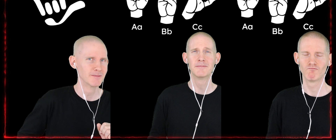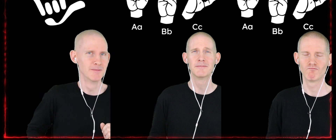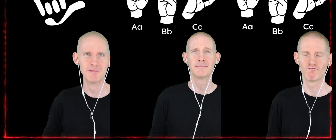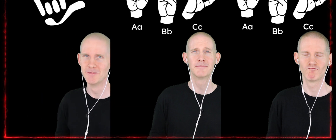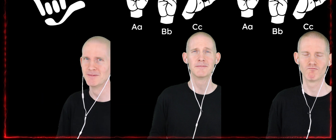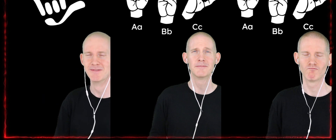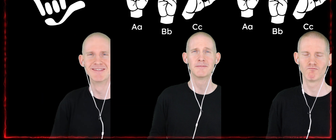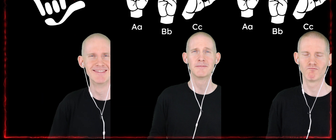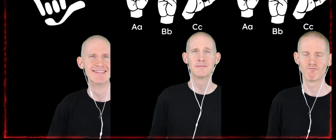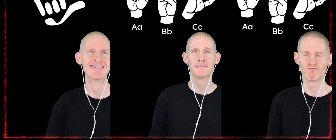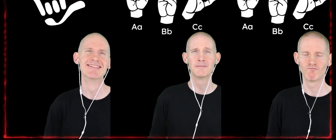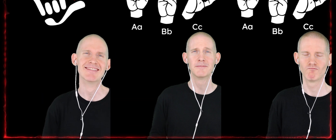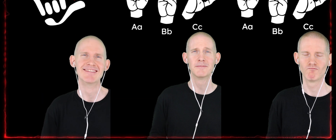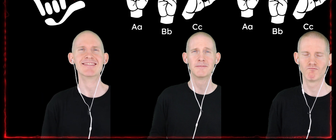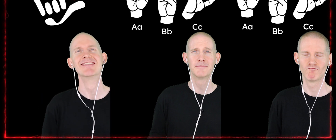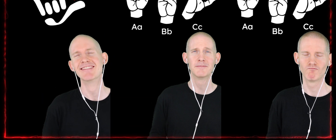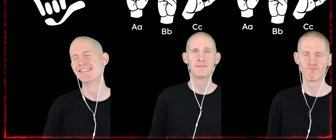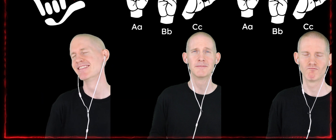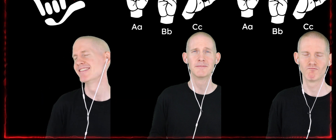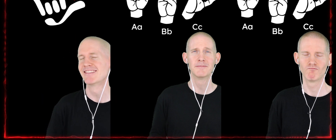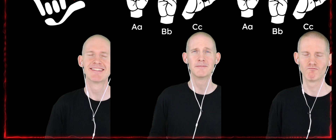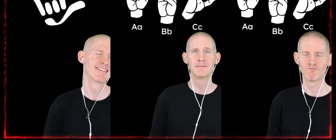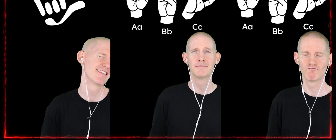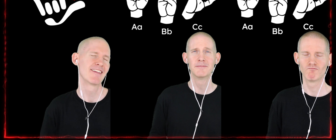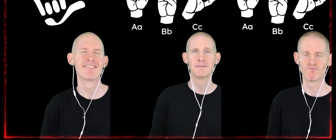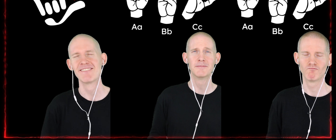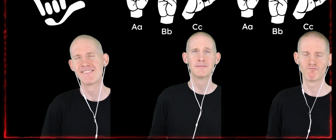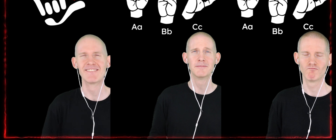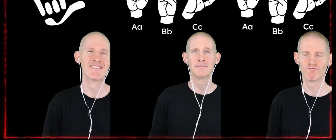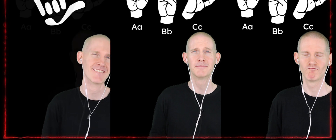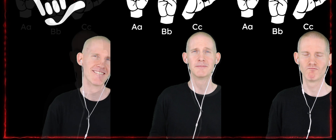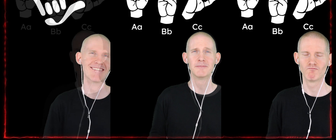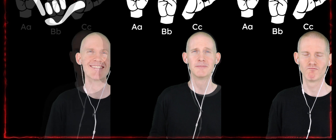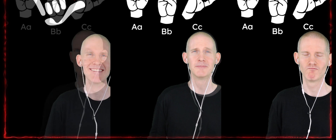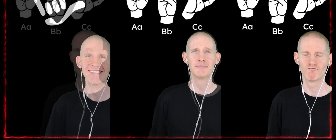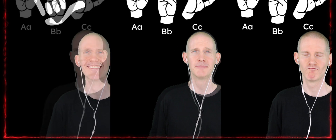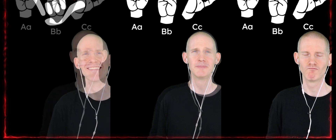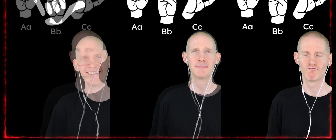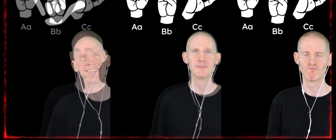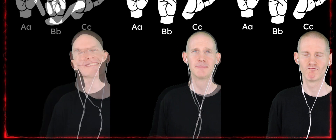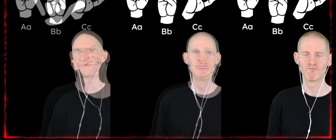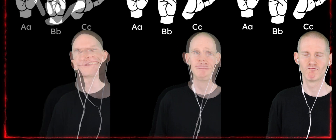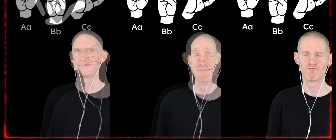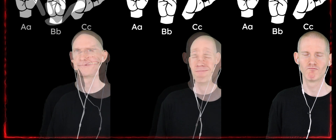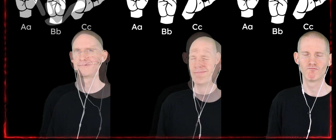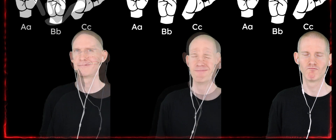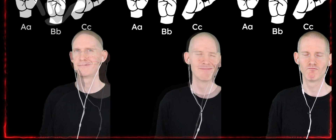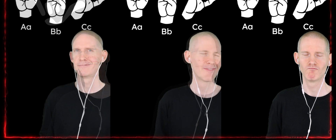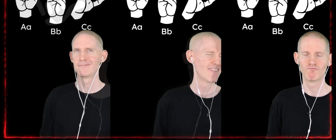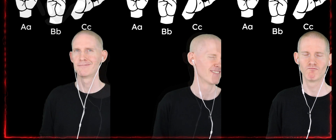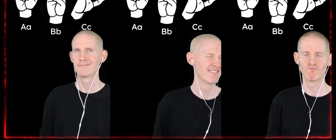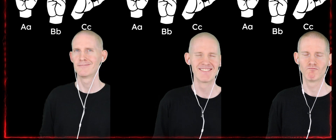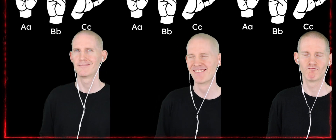How do you like your love? How do you like it? How do you like it? You're my starlight, I